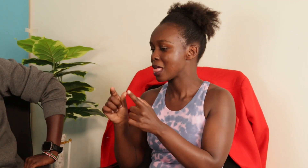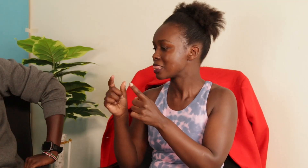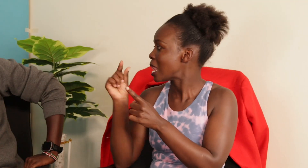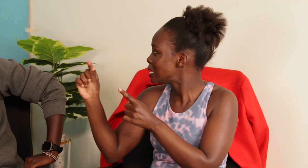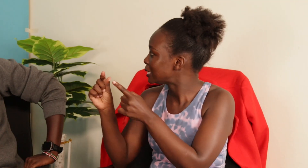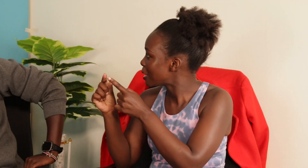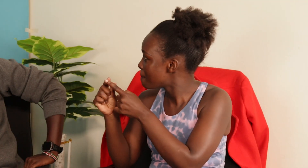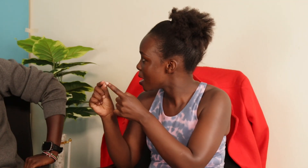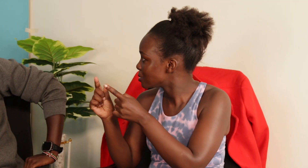a